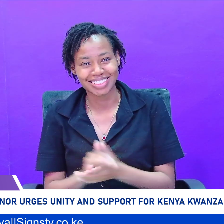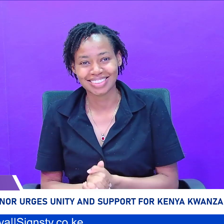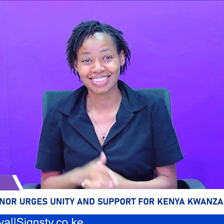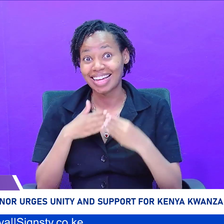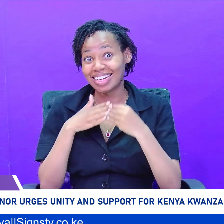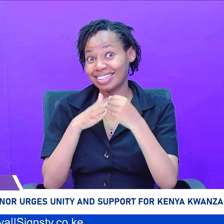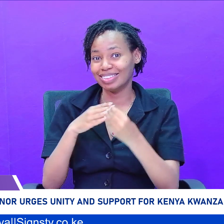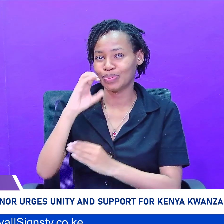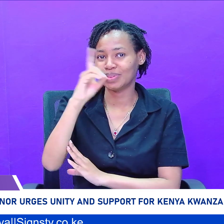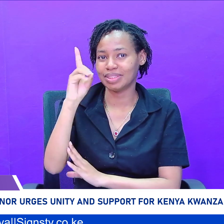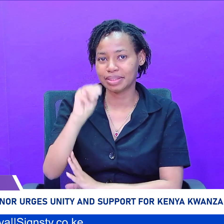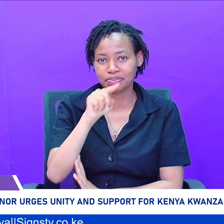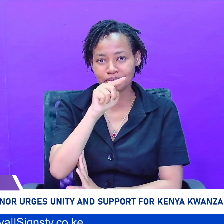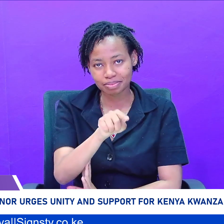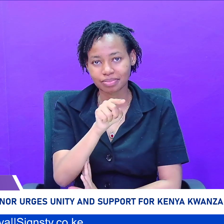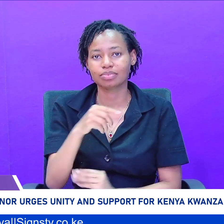Moving on,